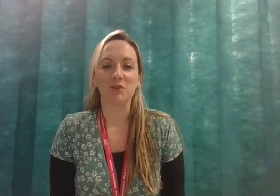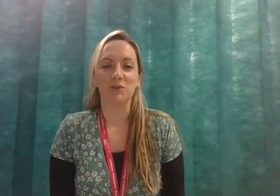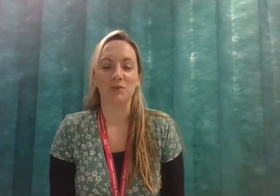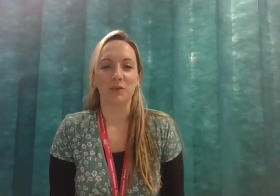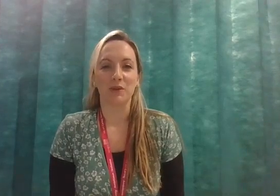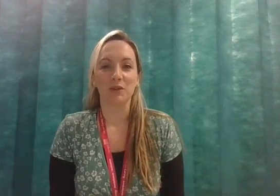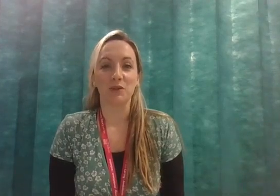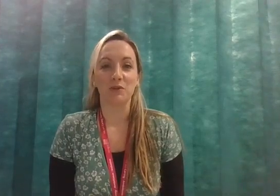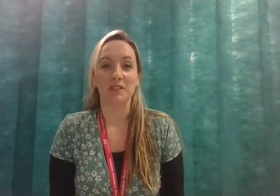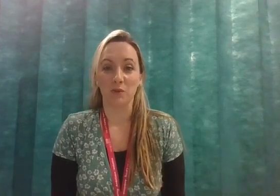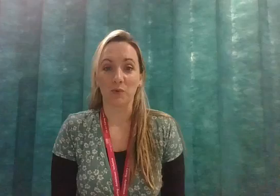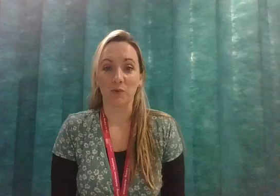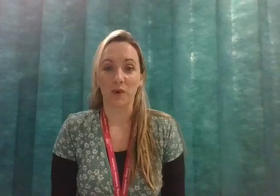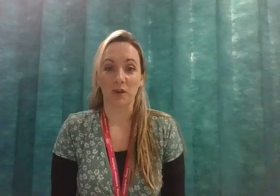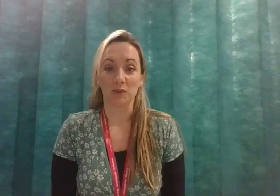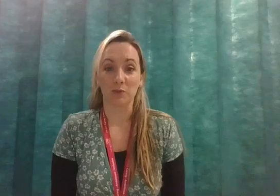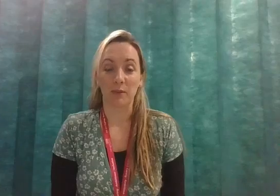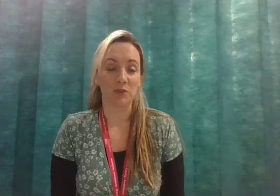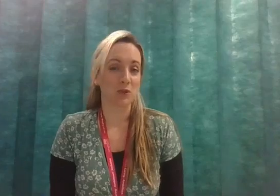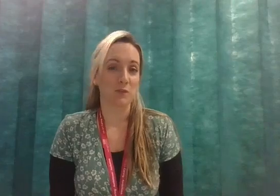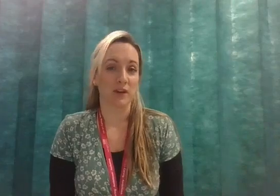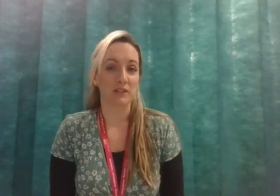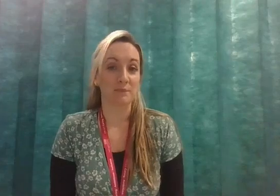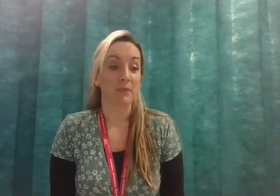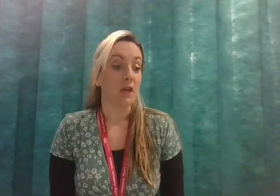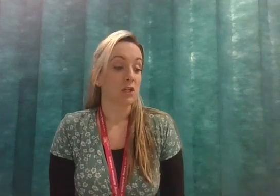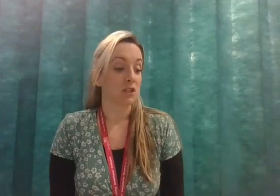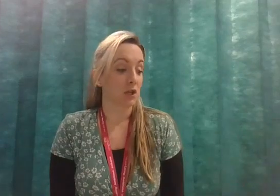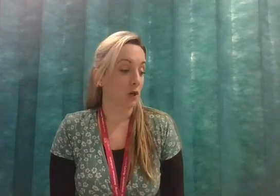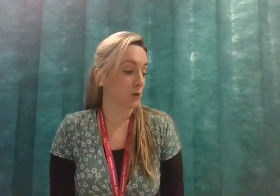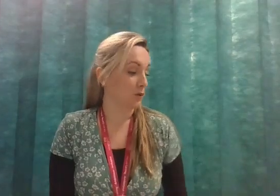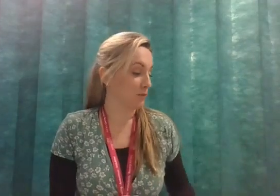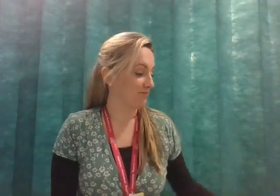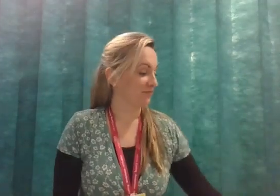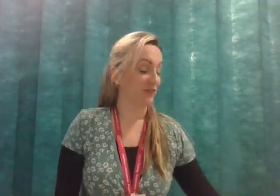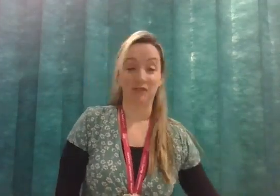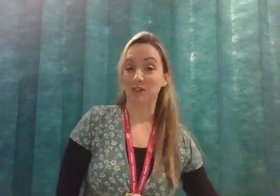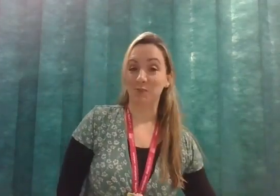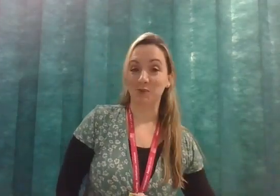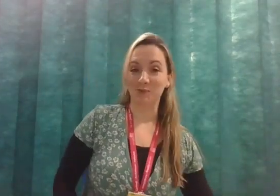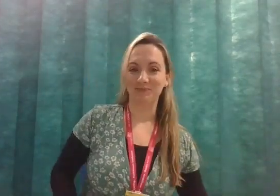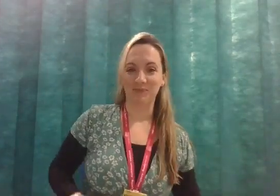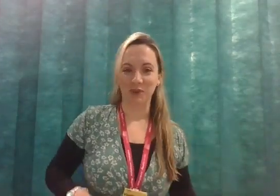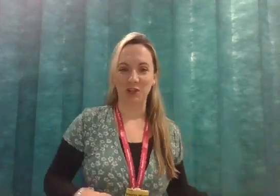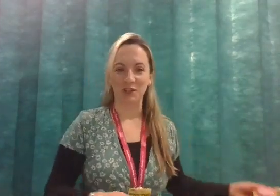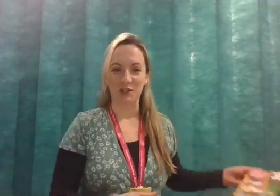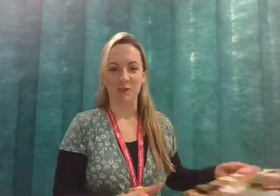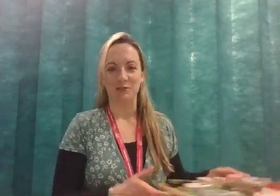to use single words or maybe two words. So for example, we're going to look at this puzzle